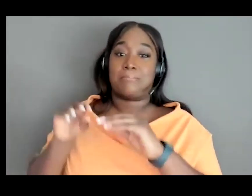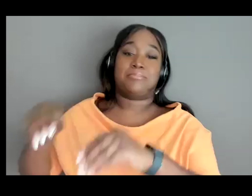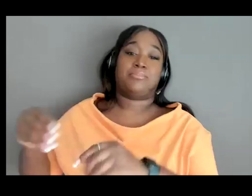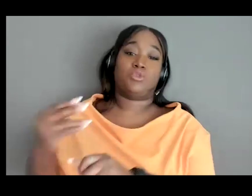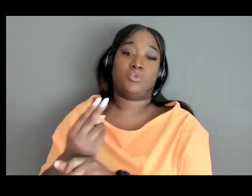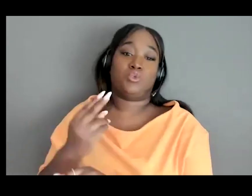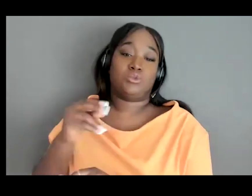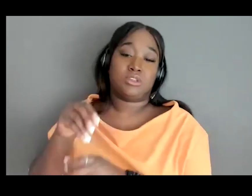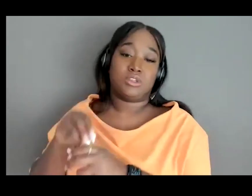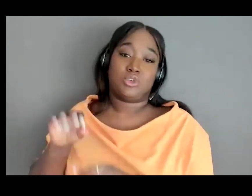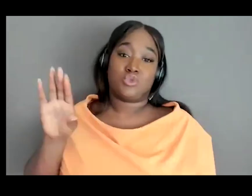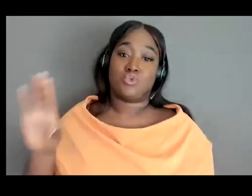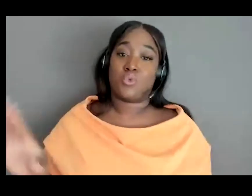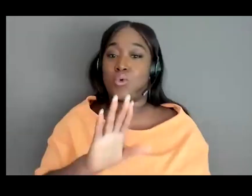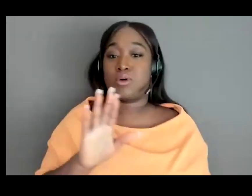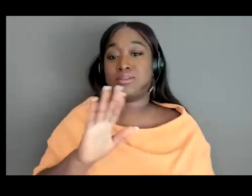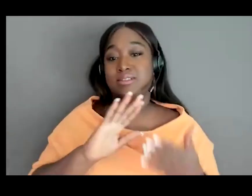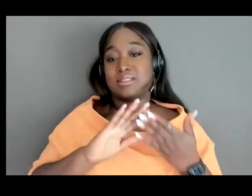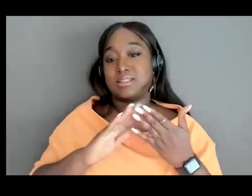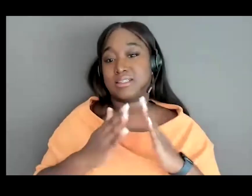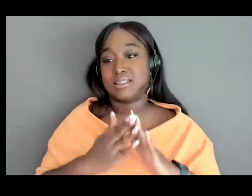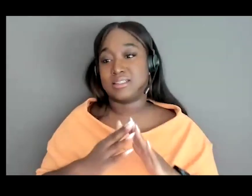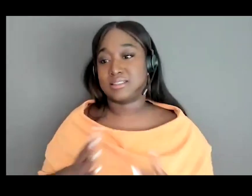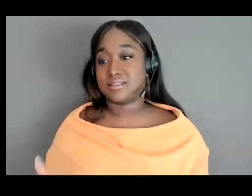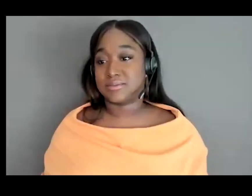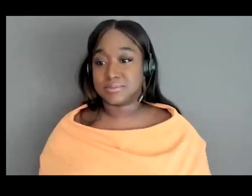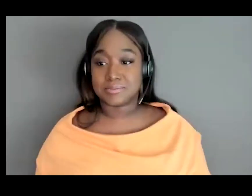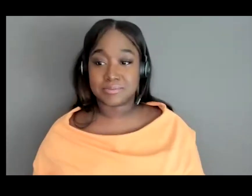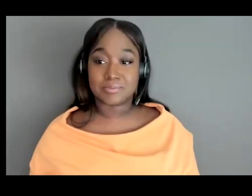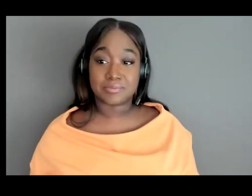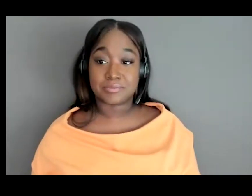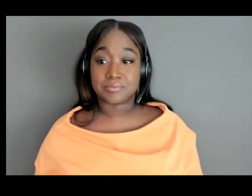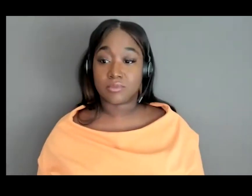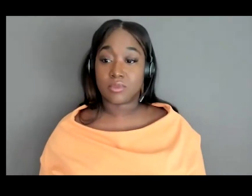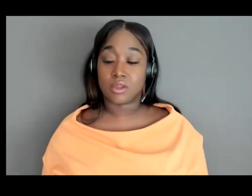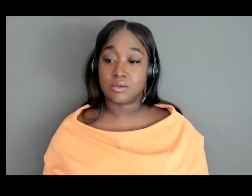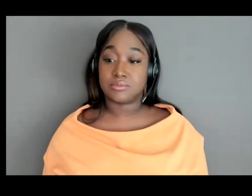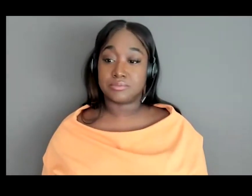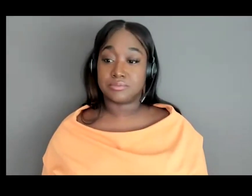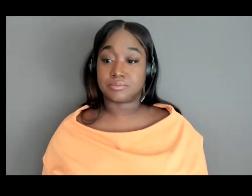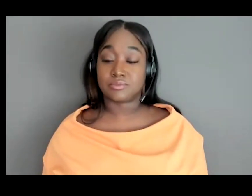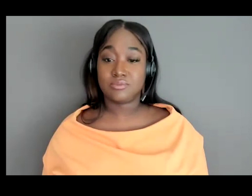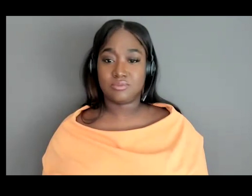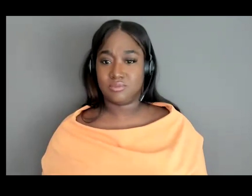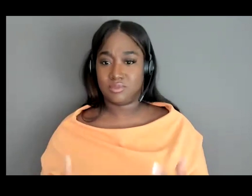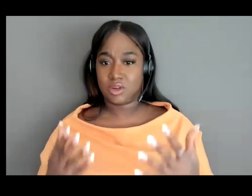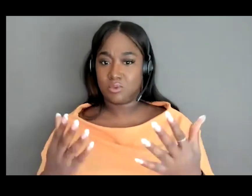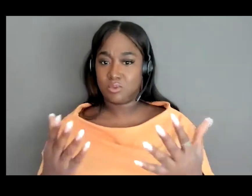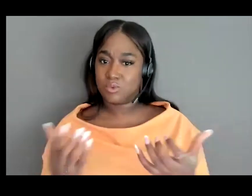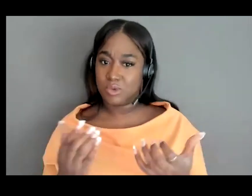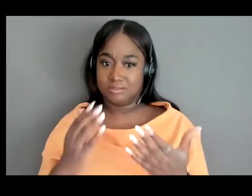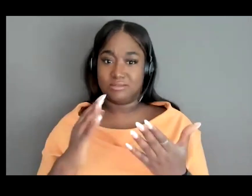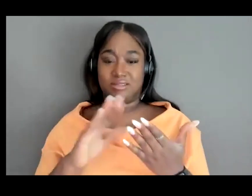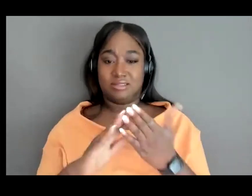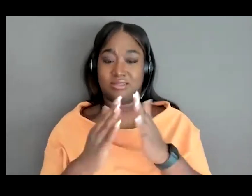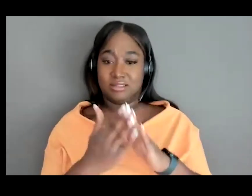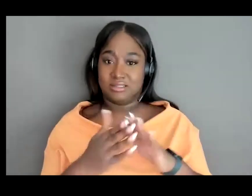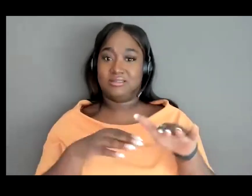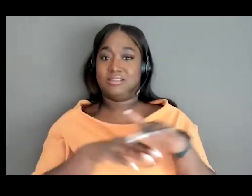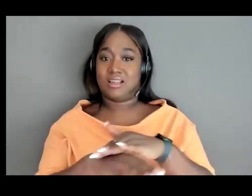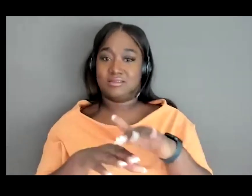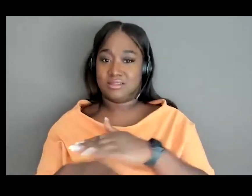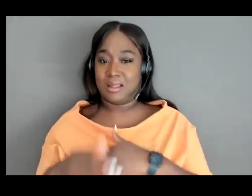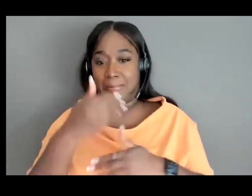in your cities? And try and make cities better for